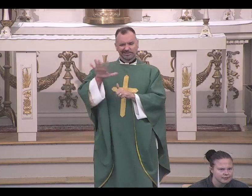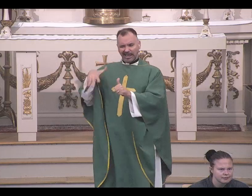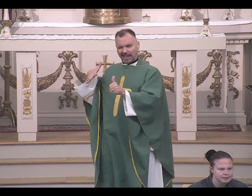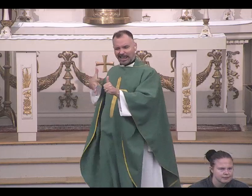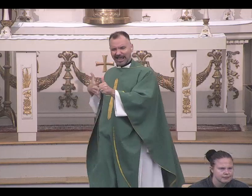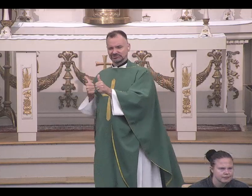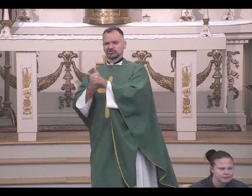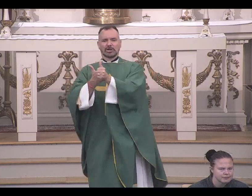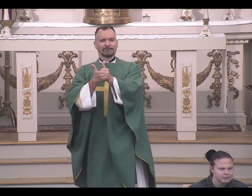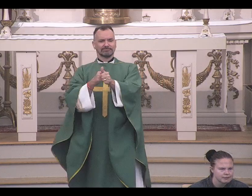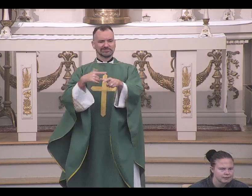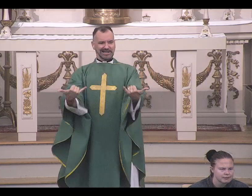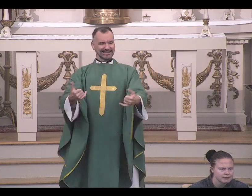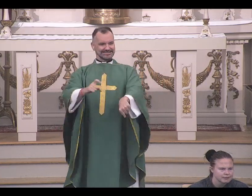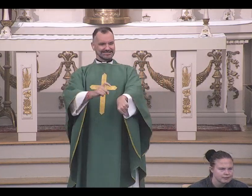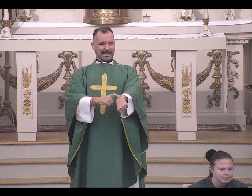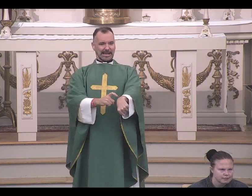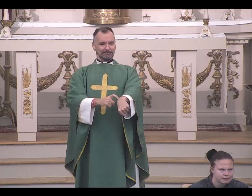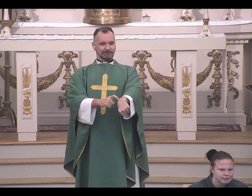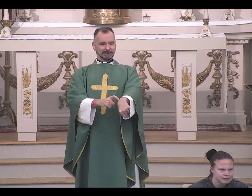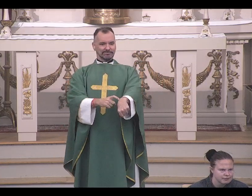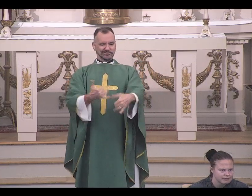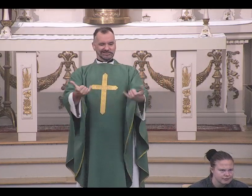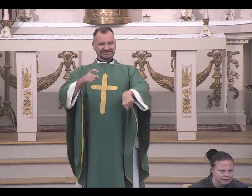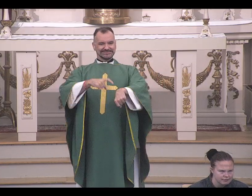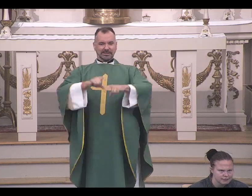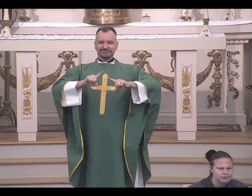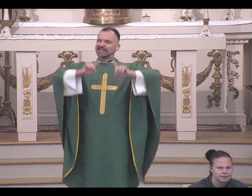up with modern times.